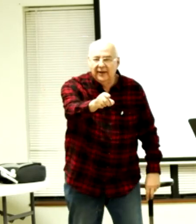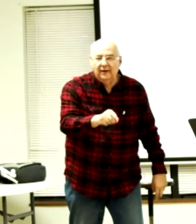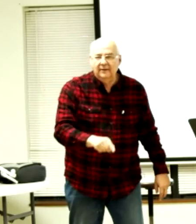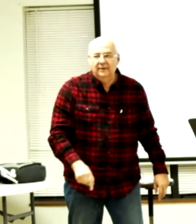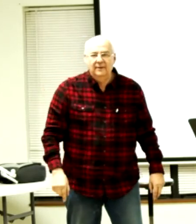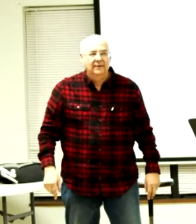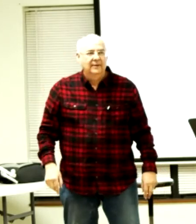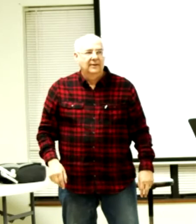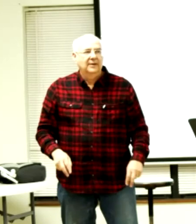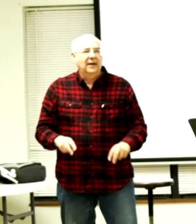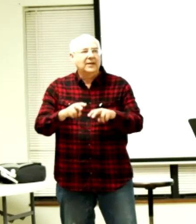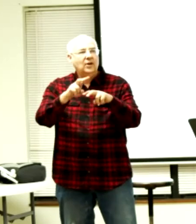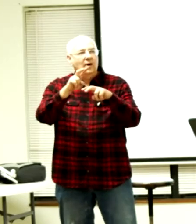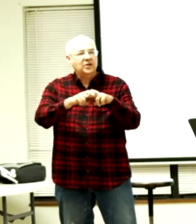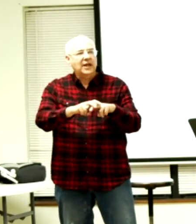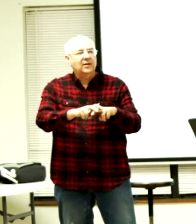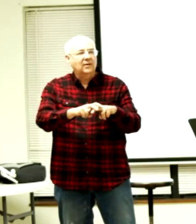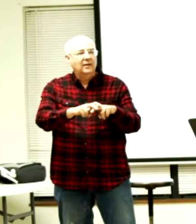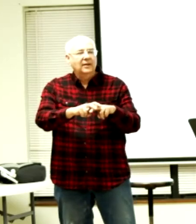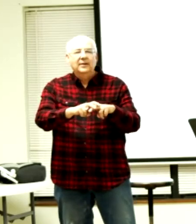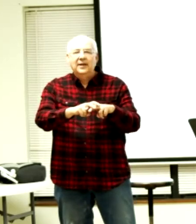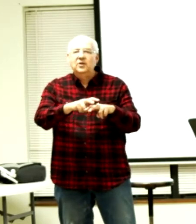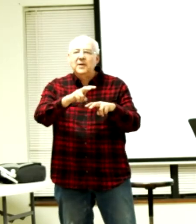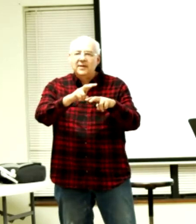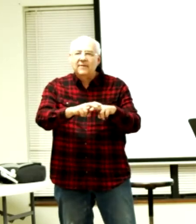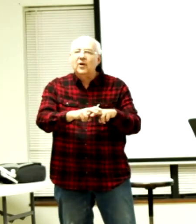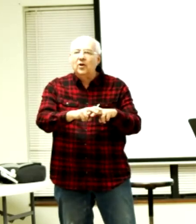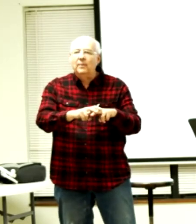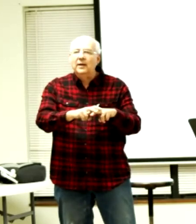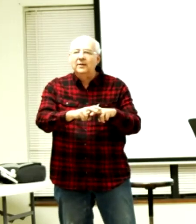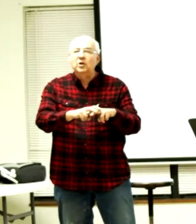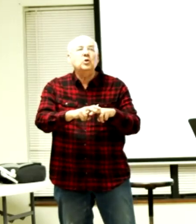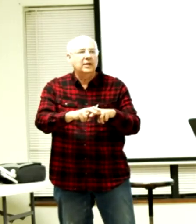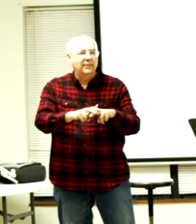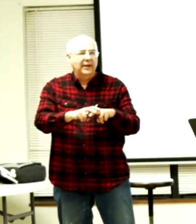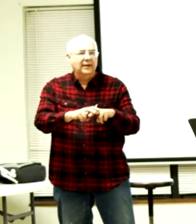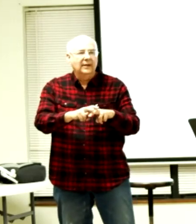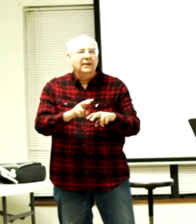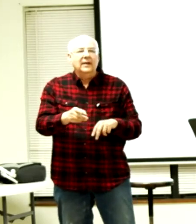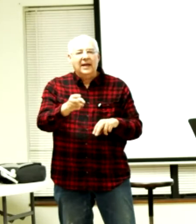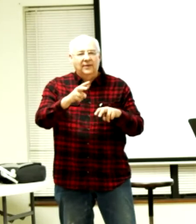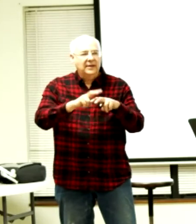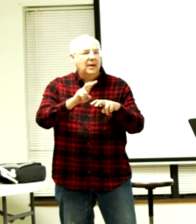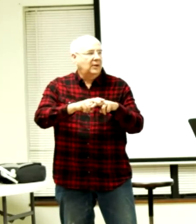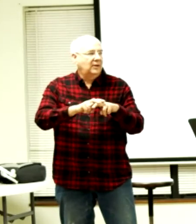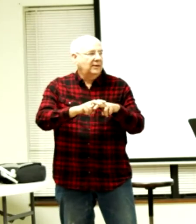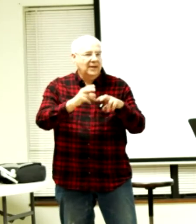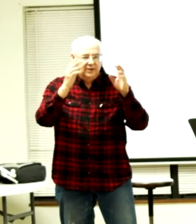there. Okay, so a single tends to be the verb to do something, and the double is